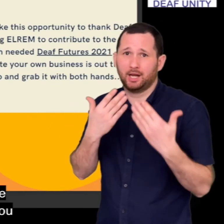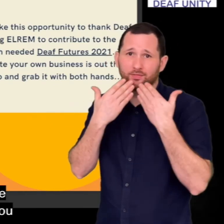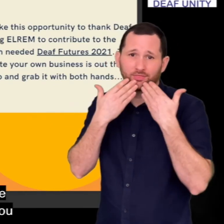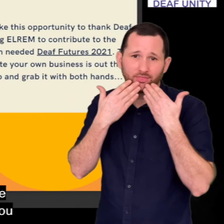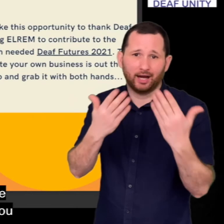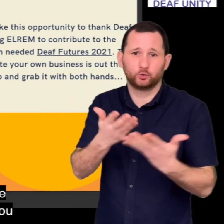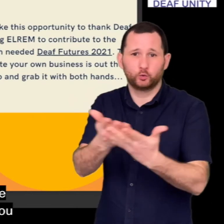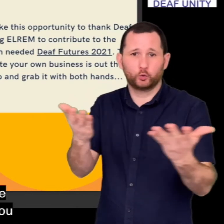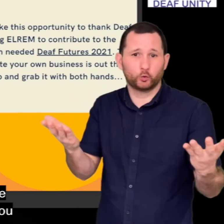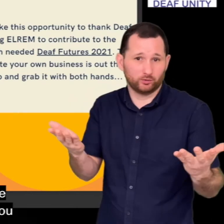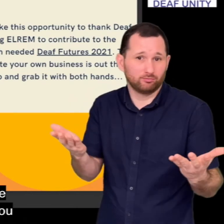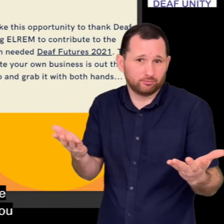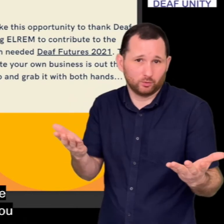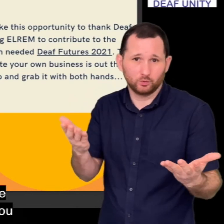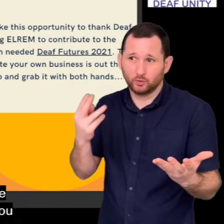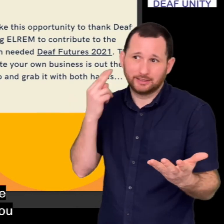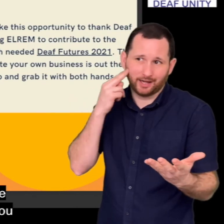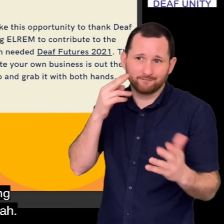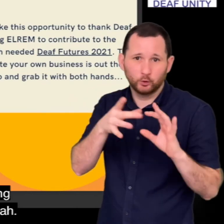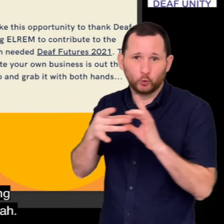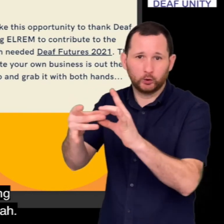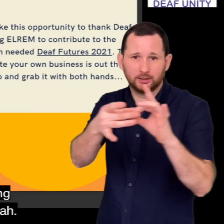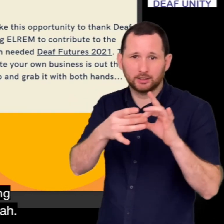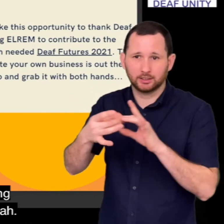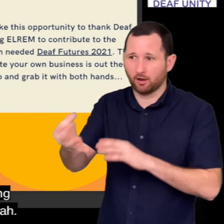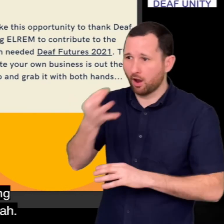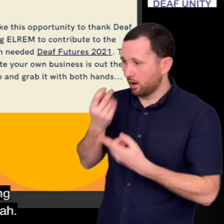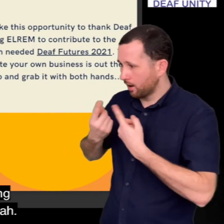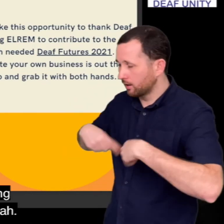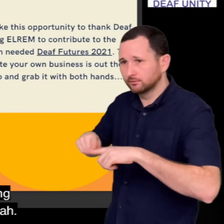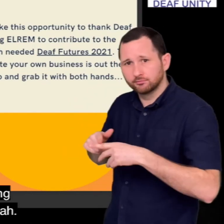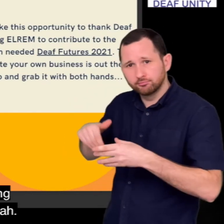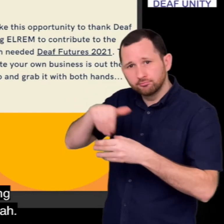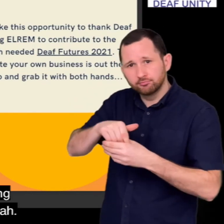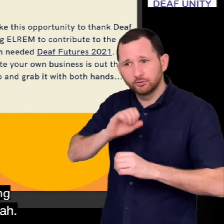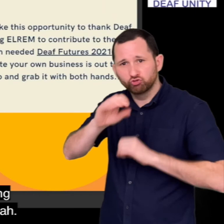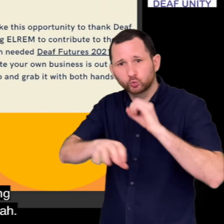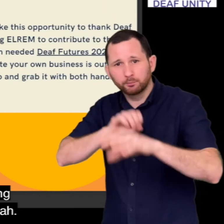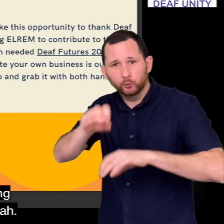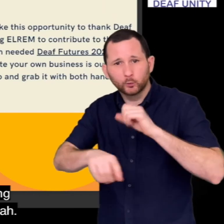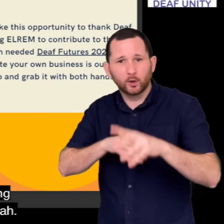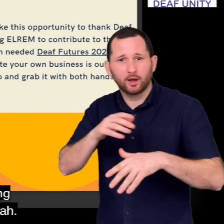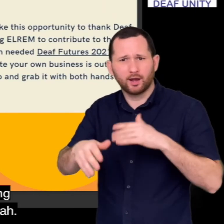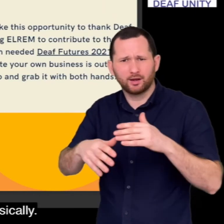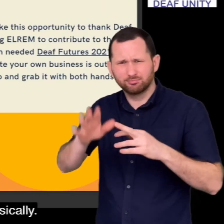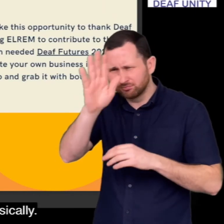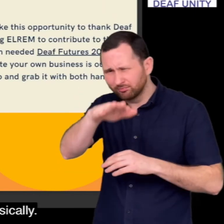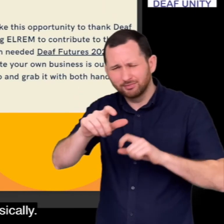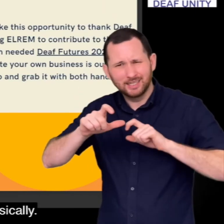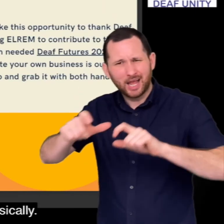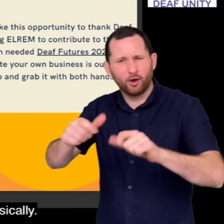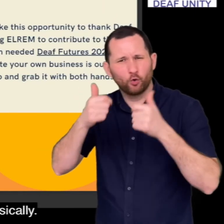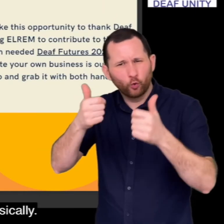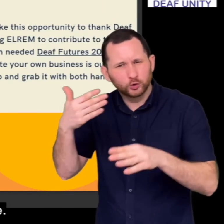yeah, we wanted to say thank you to Deaf Unity for asking us to contribute. And yeah, keep up the good